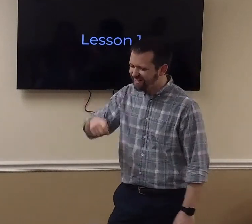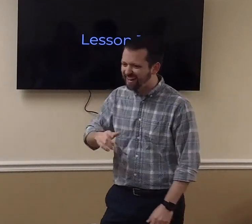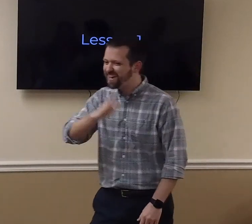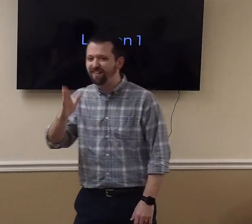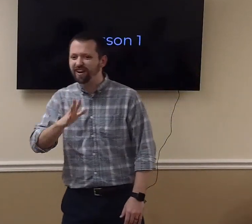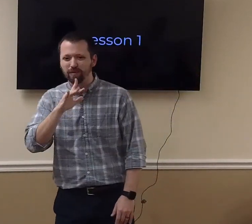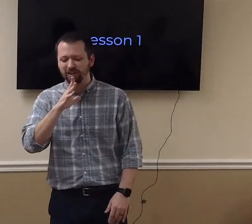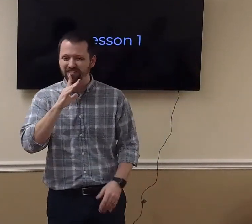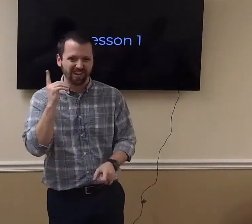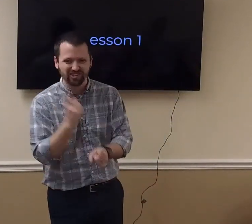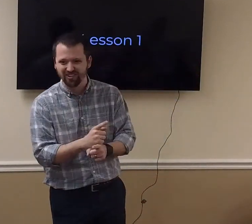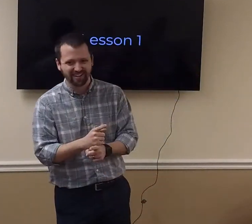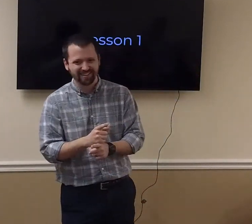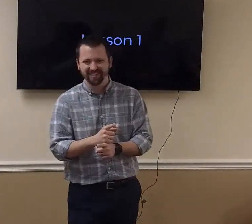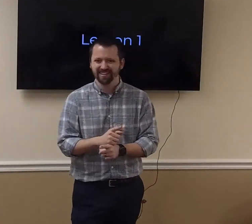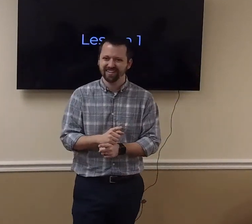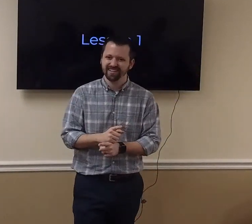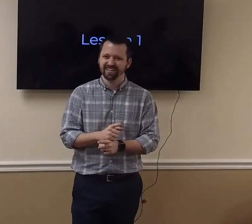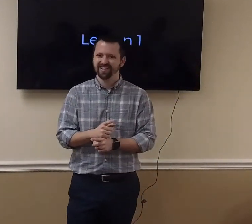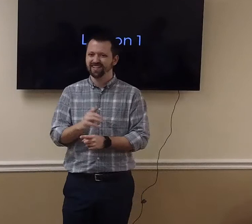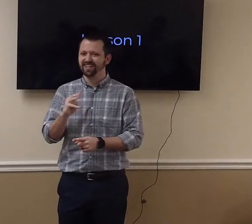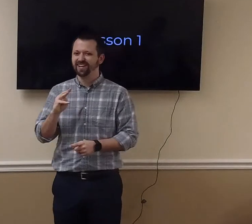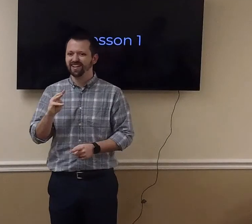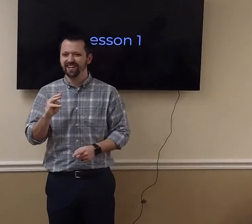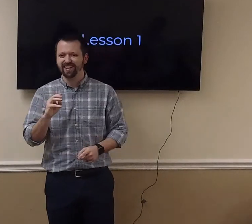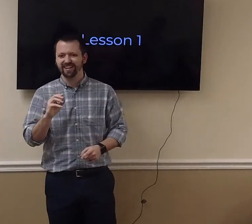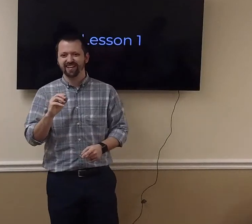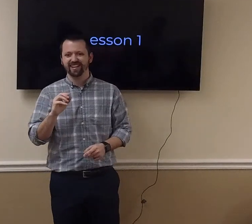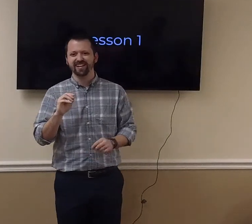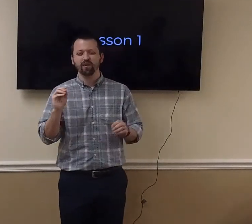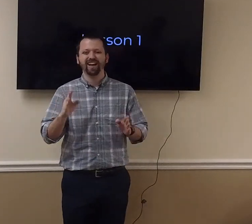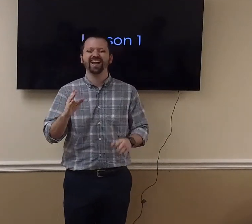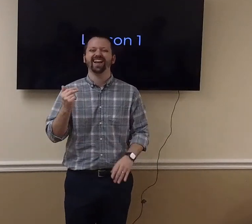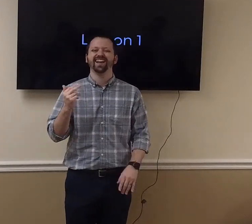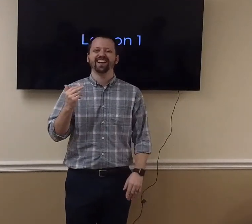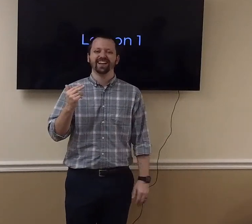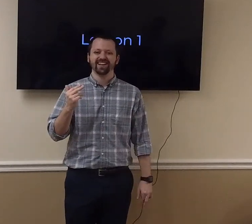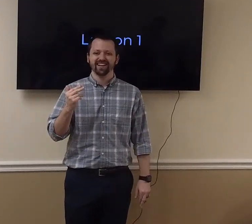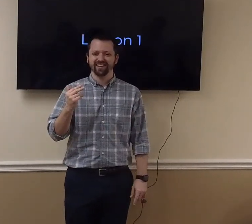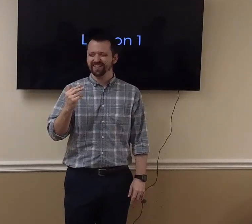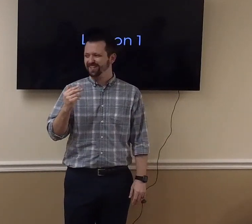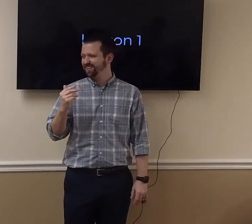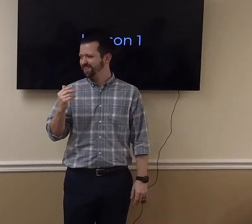I can never get the pronunciation. My daughter's name is Maite, and nobody says it right. They say her Maitai, matey,